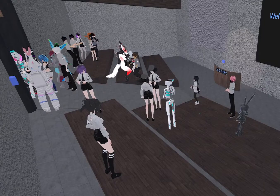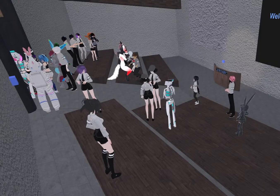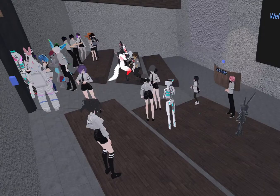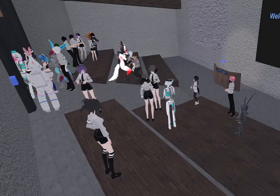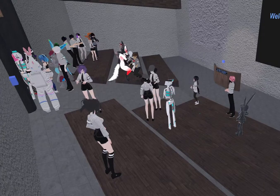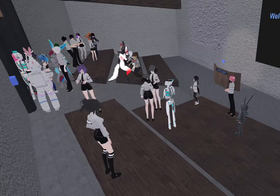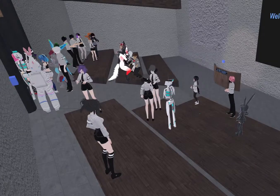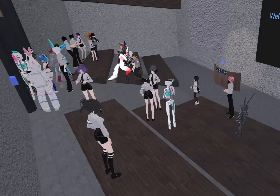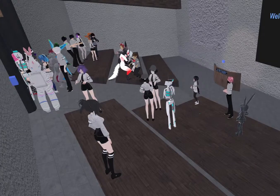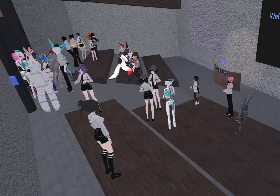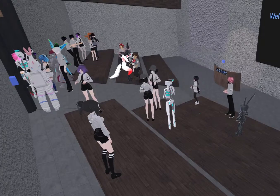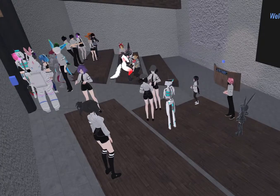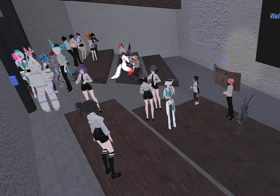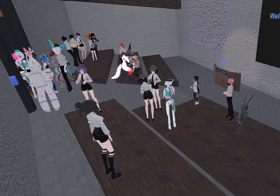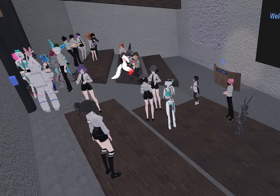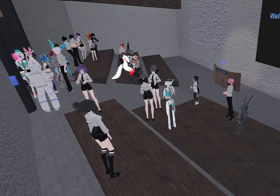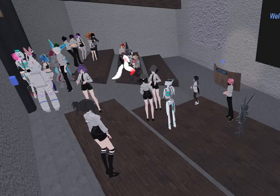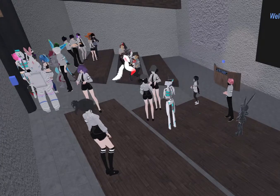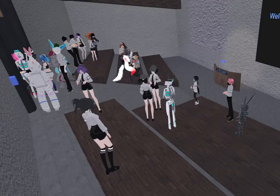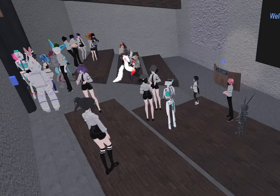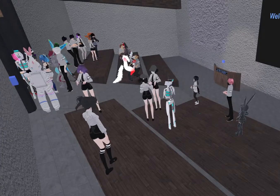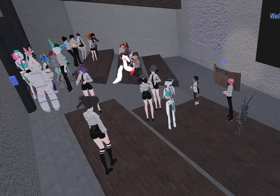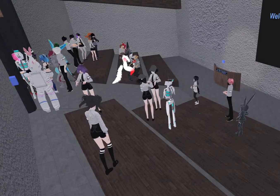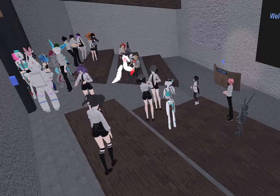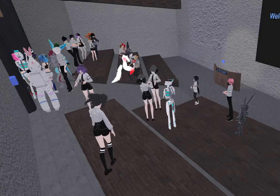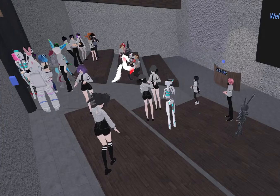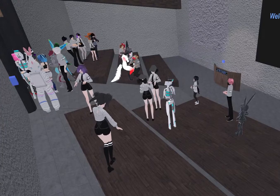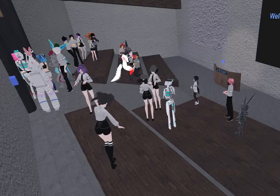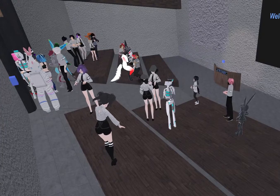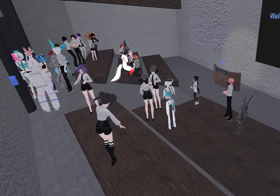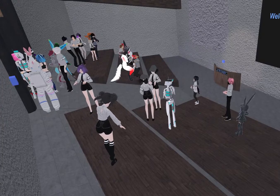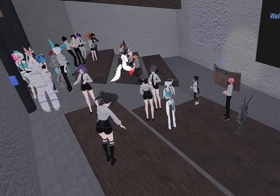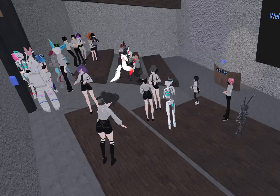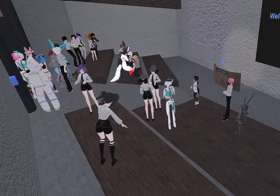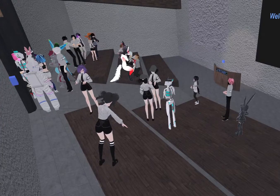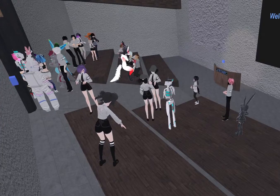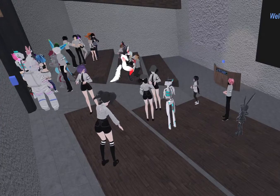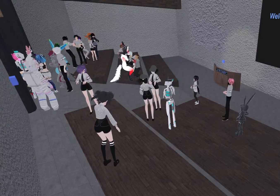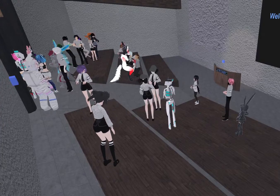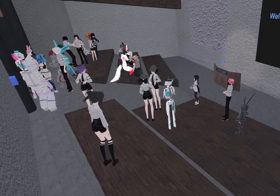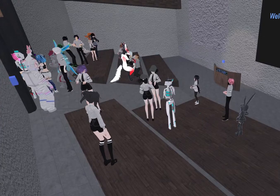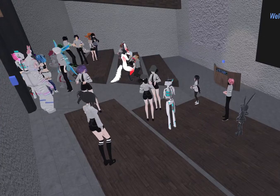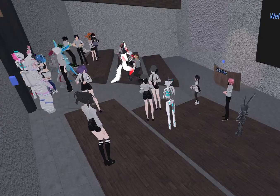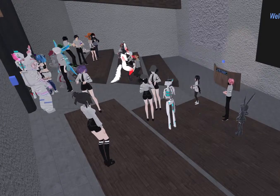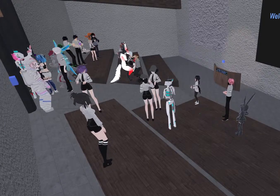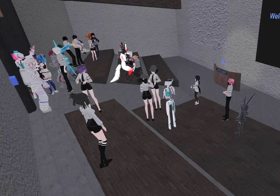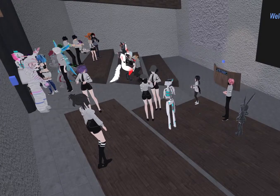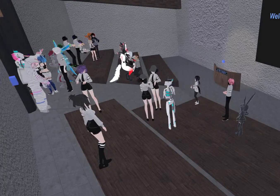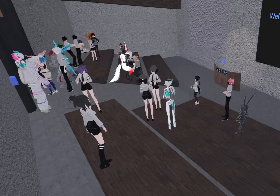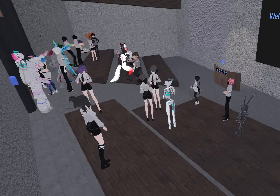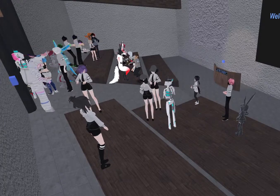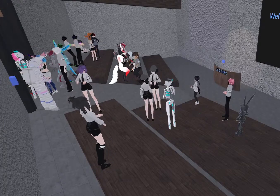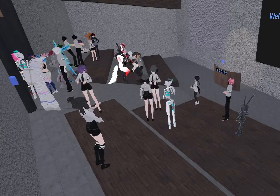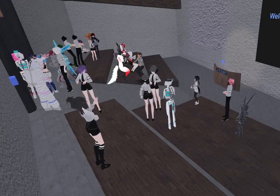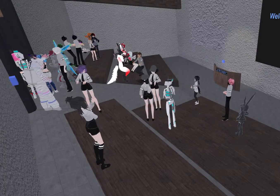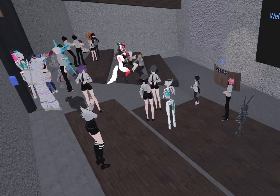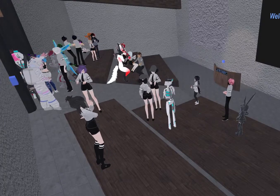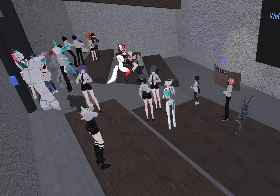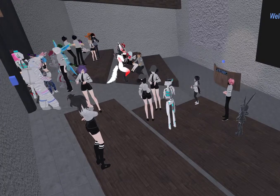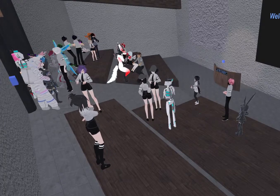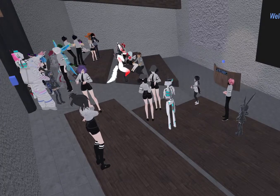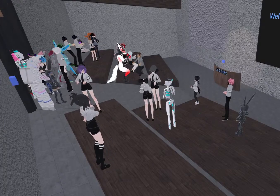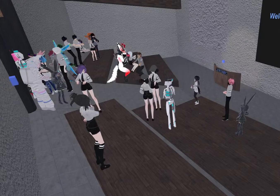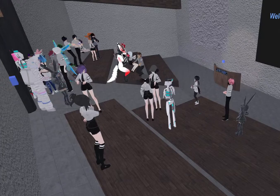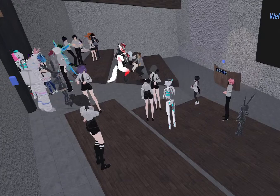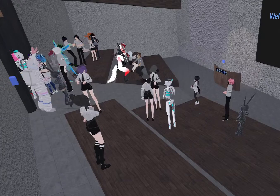it looks like you have a bubble in your skin. And then yes. based on how the bubble reacts